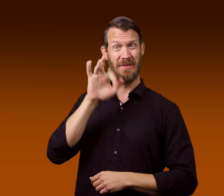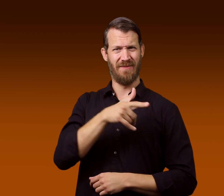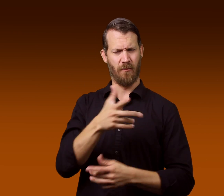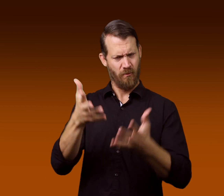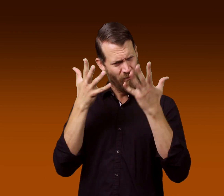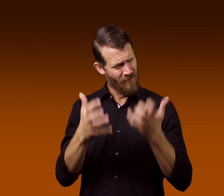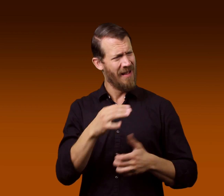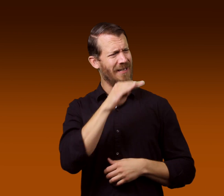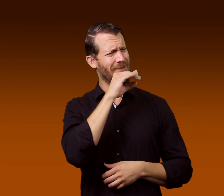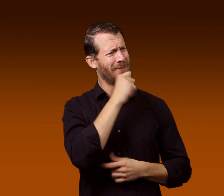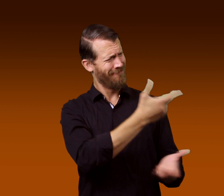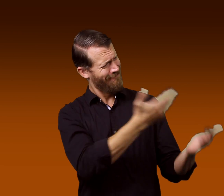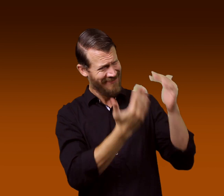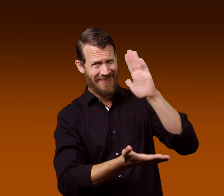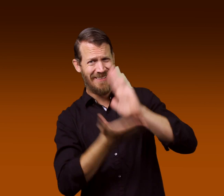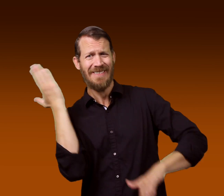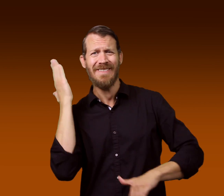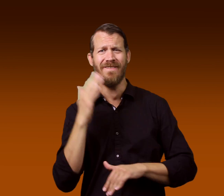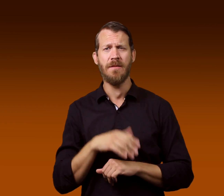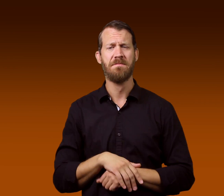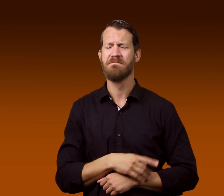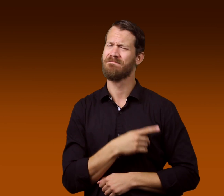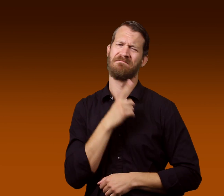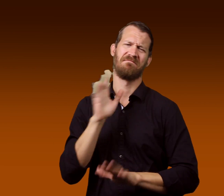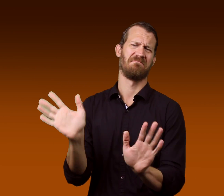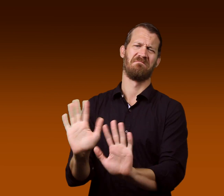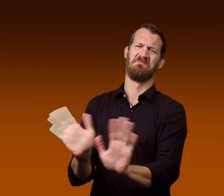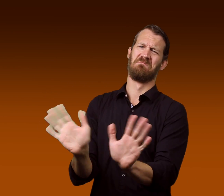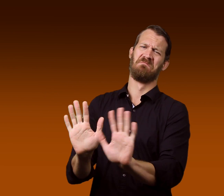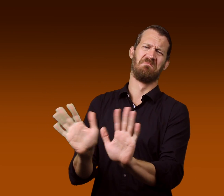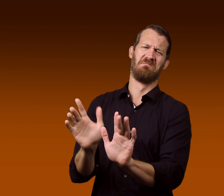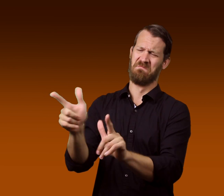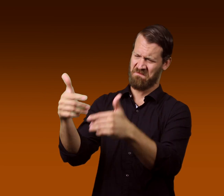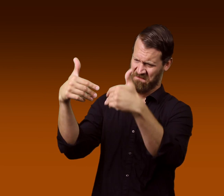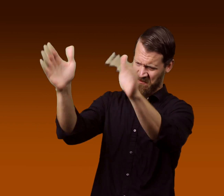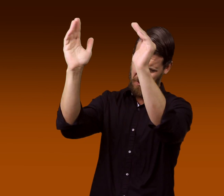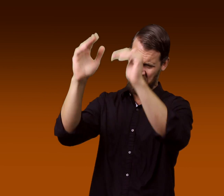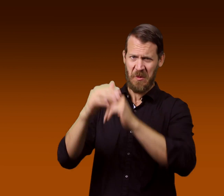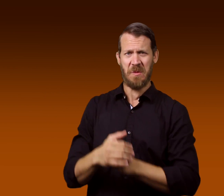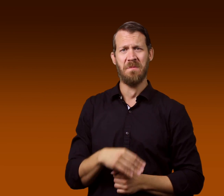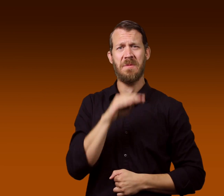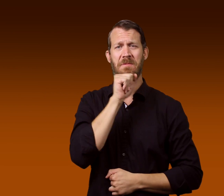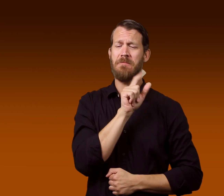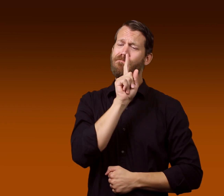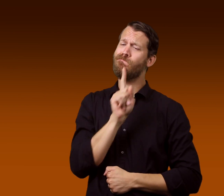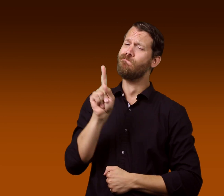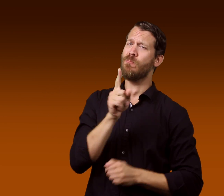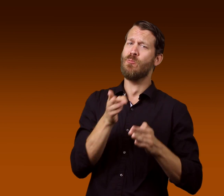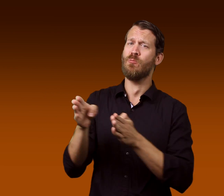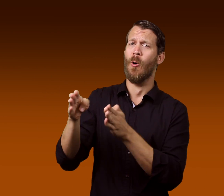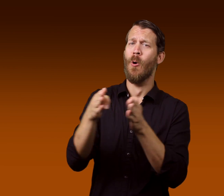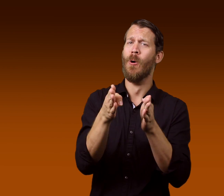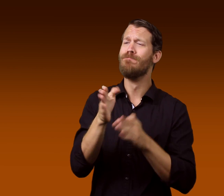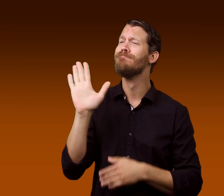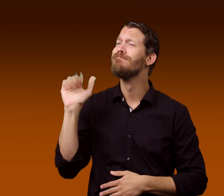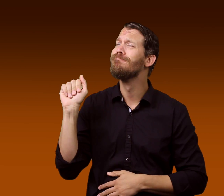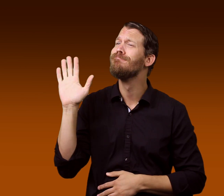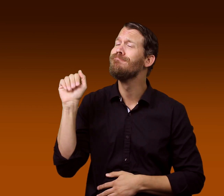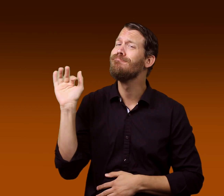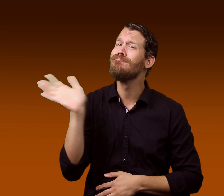their wagon. Mr. Spivey tried to convince the widow to leave with them, but she chose to stay behind in her